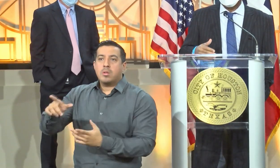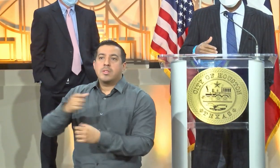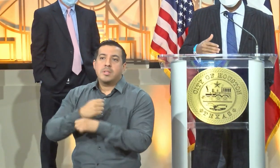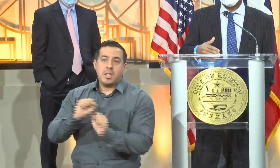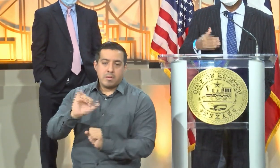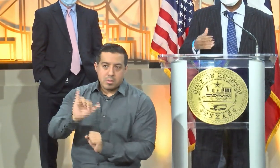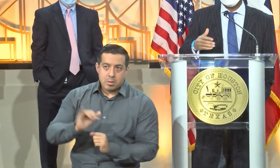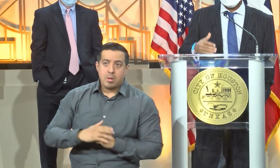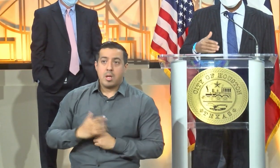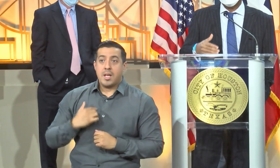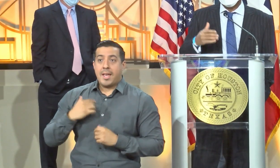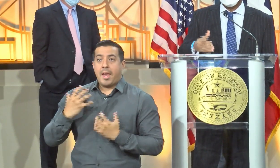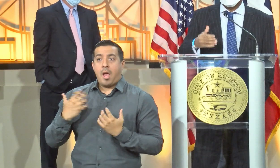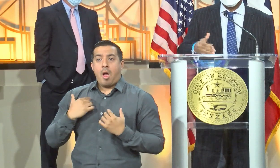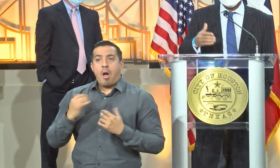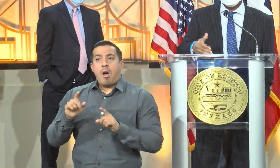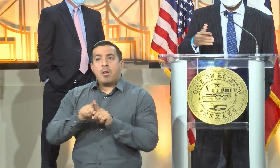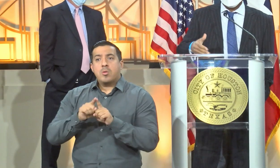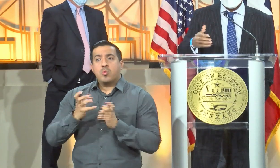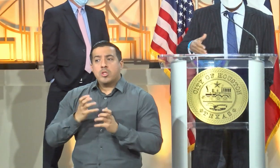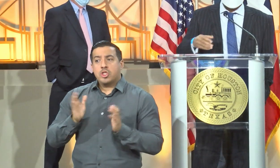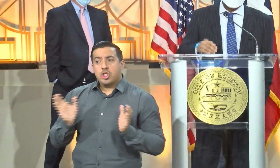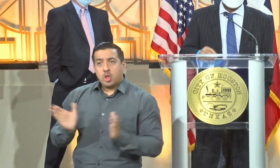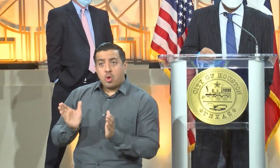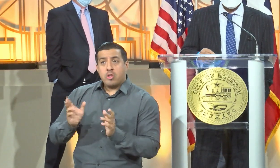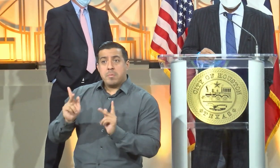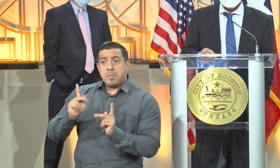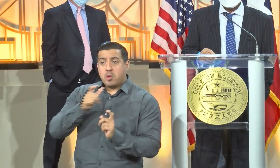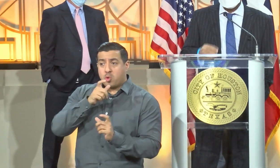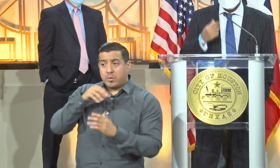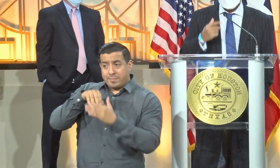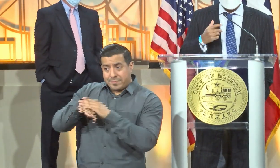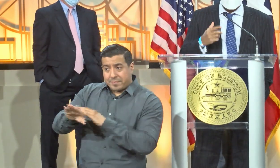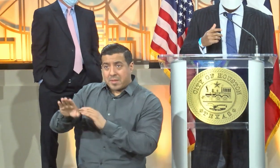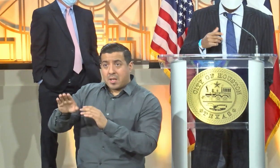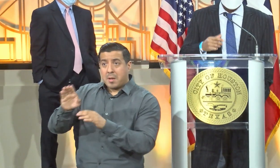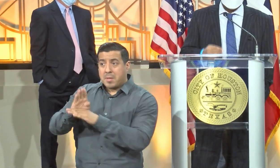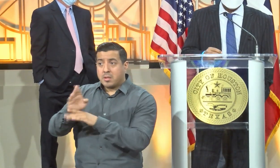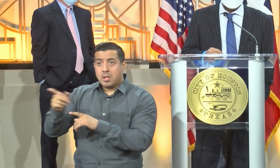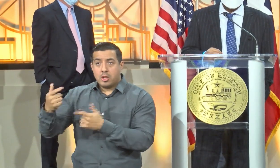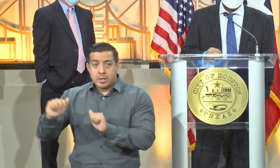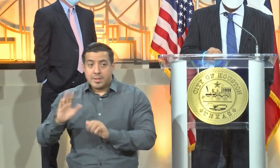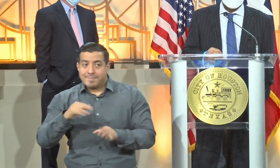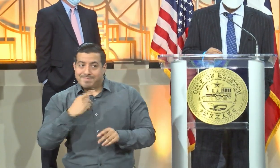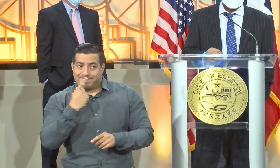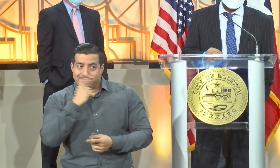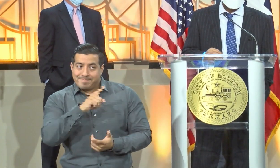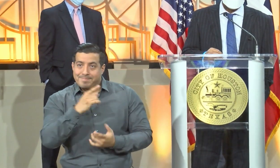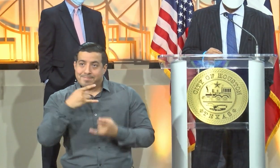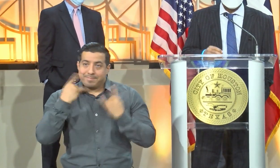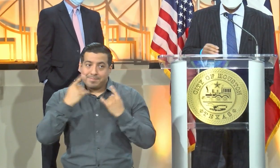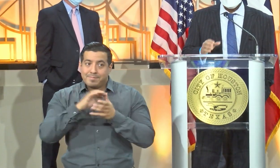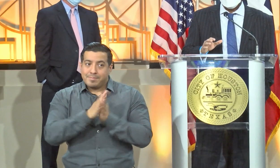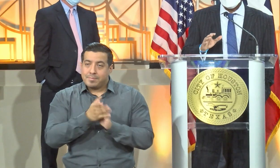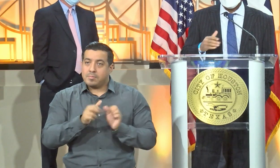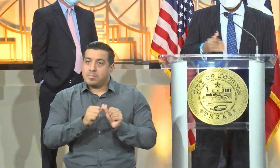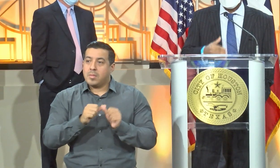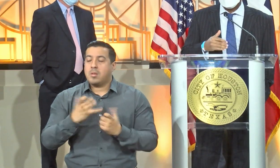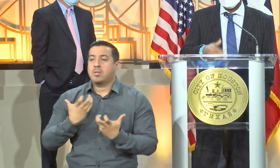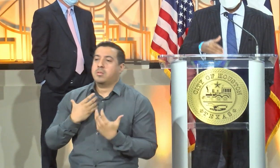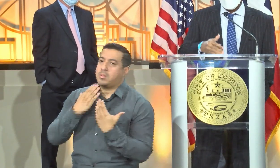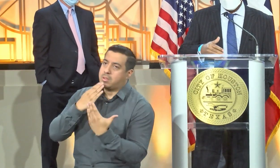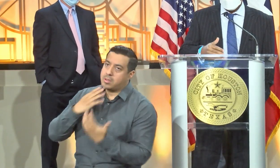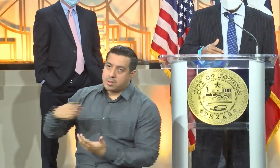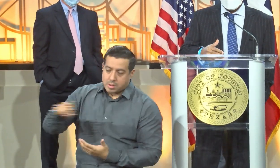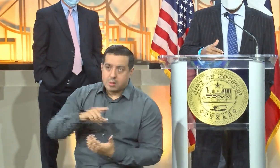and encourage people while they're in their businesses to keep their masks on and engaging in proper hygiene. So I want to